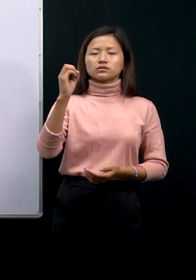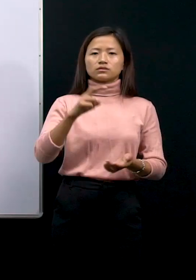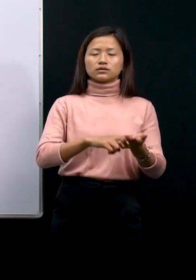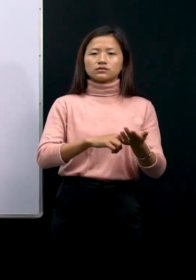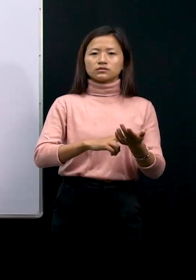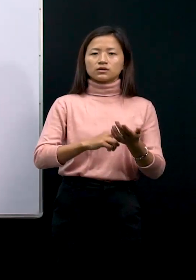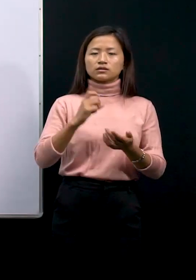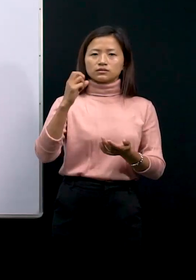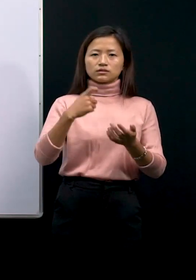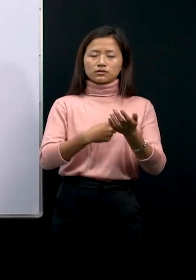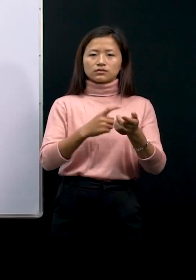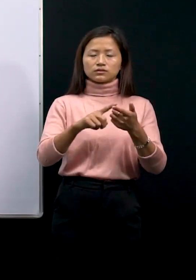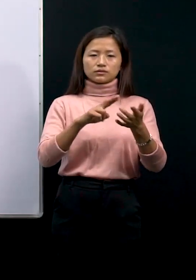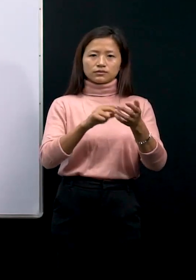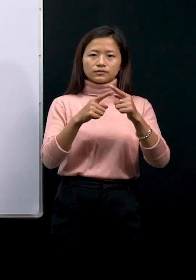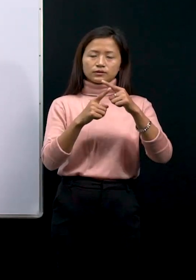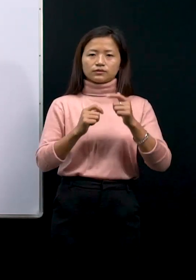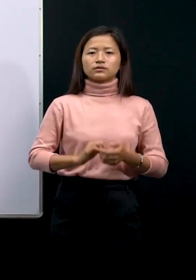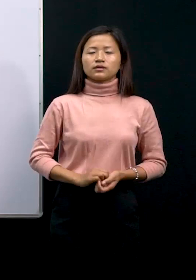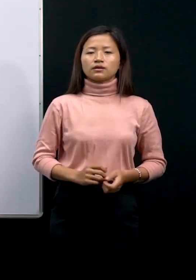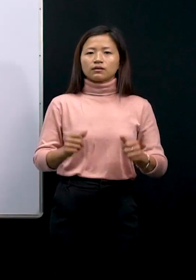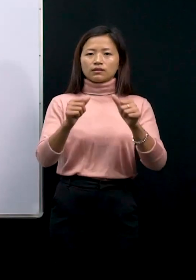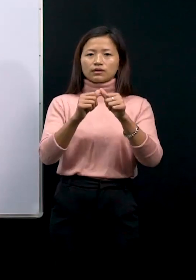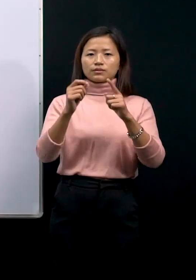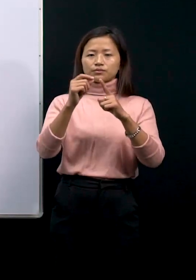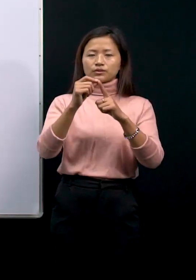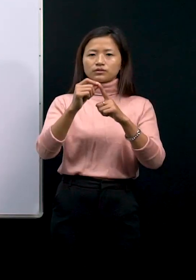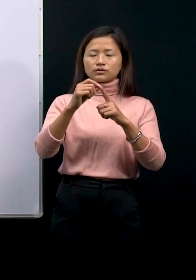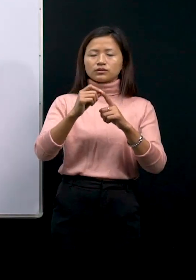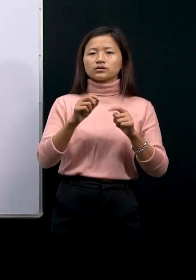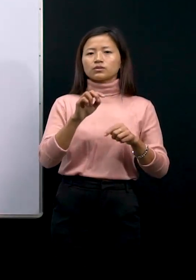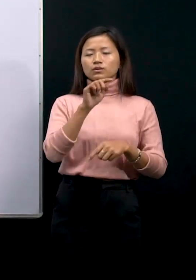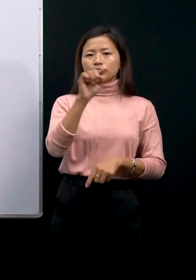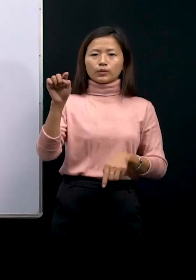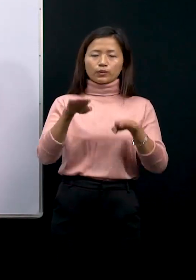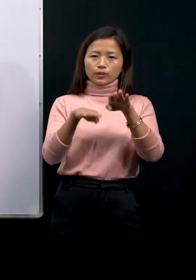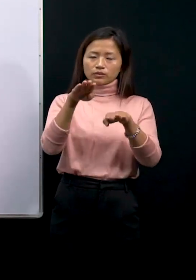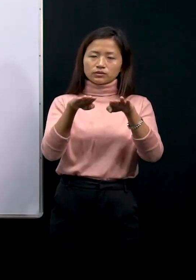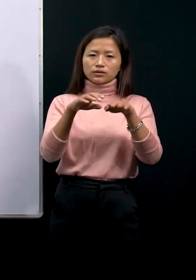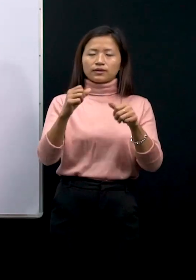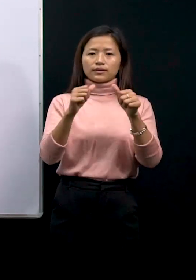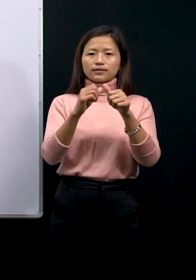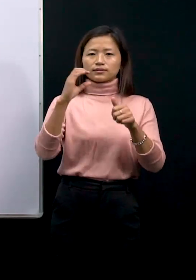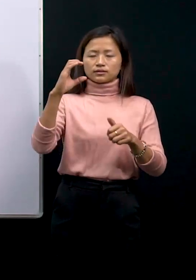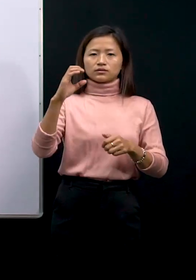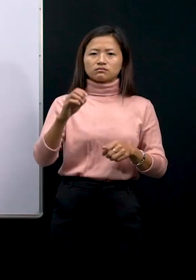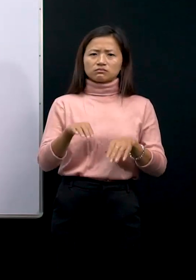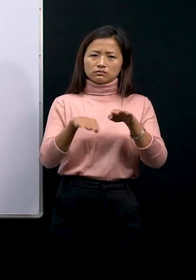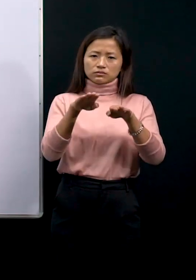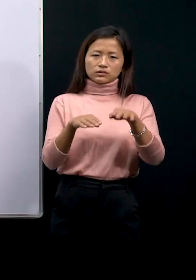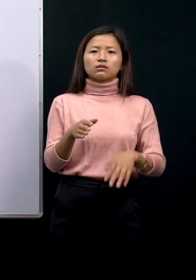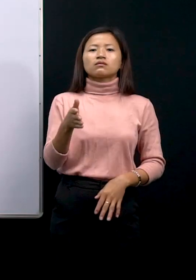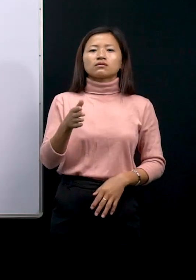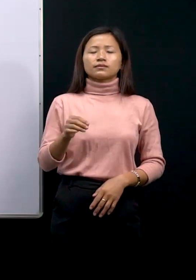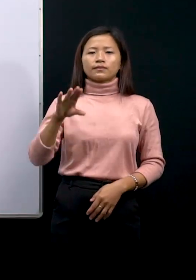How to prove concurrent? AP equal to AC or not? AP and AC equal or not?